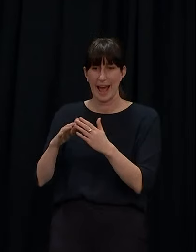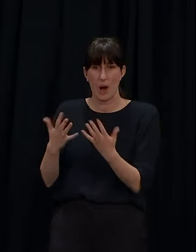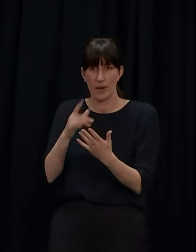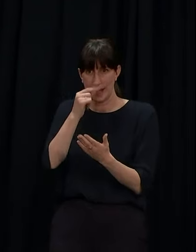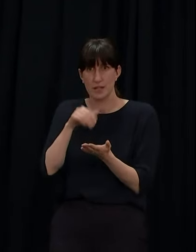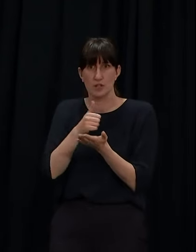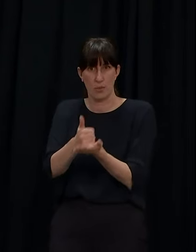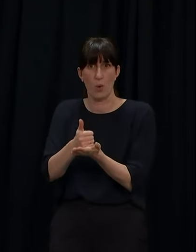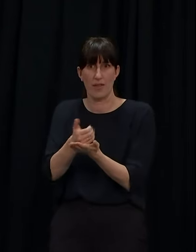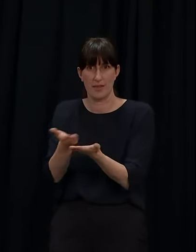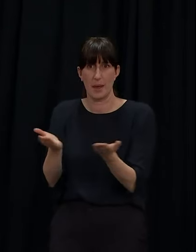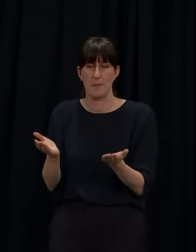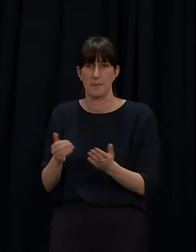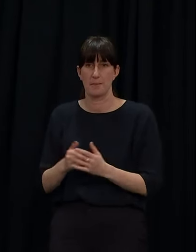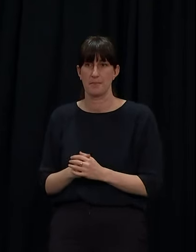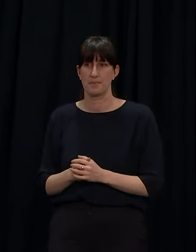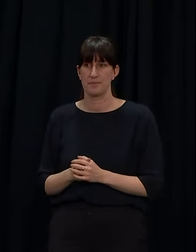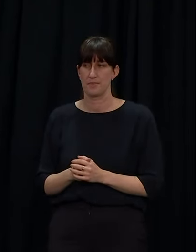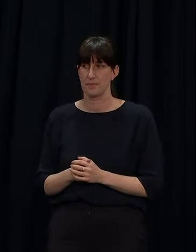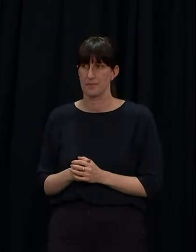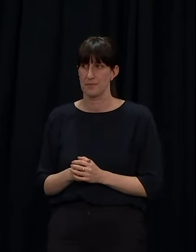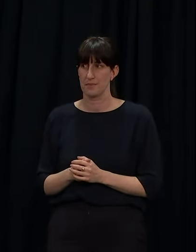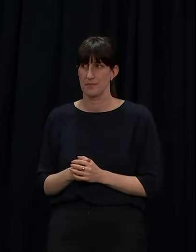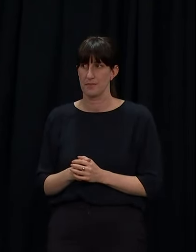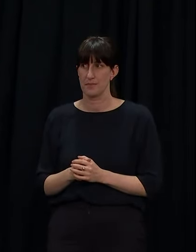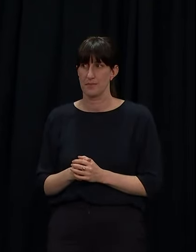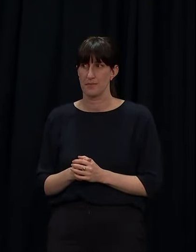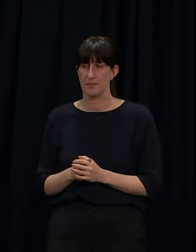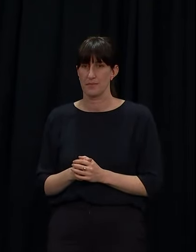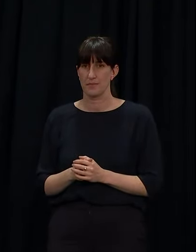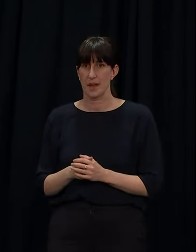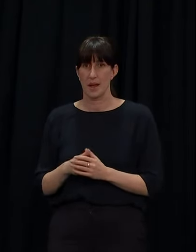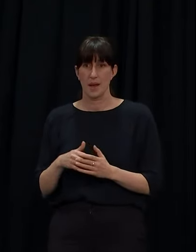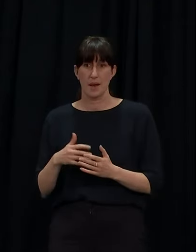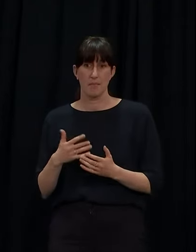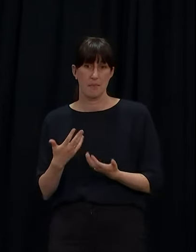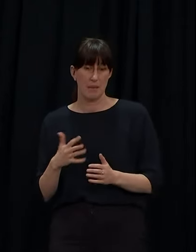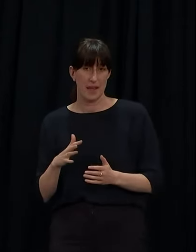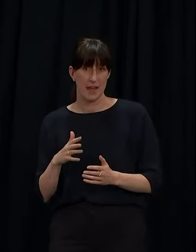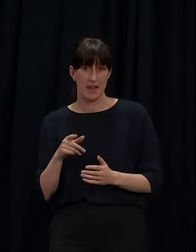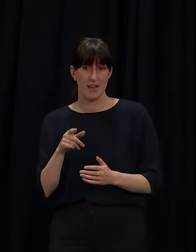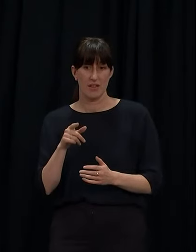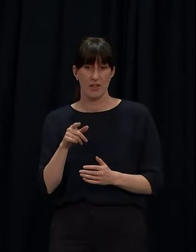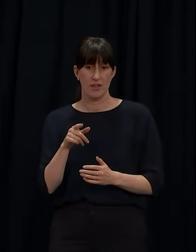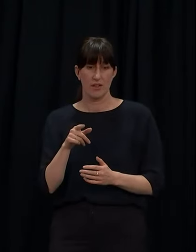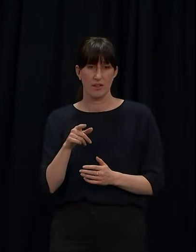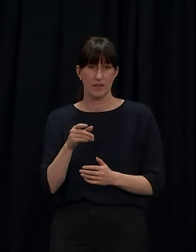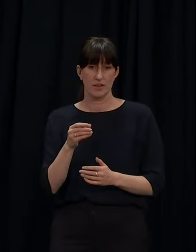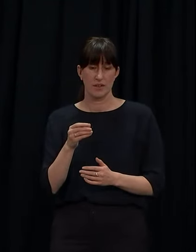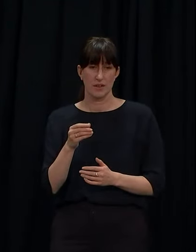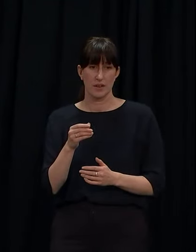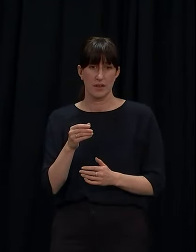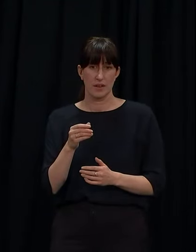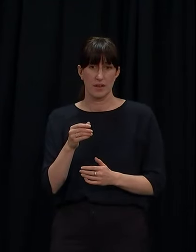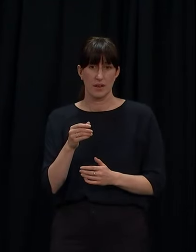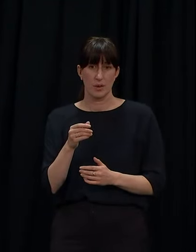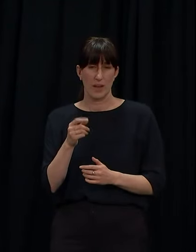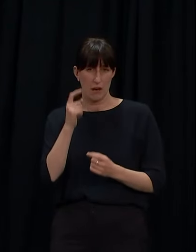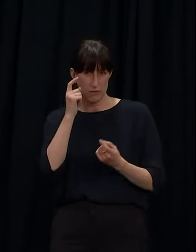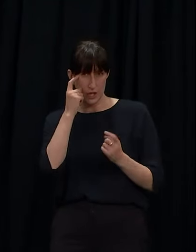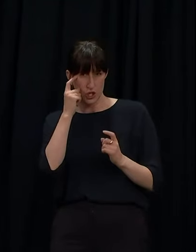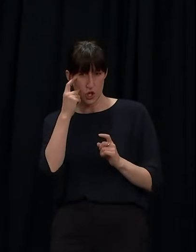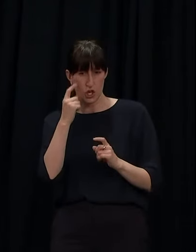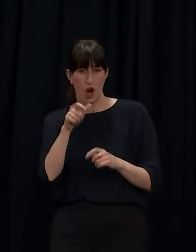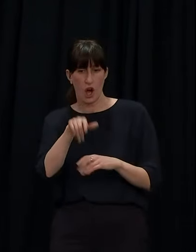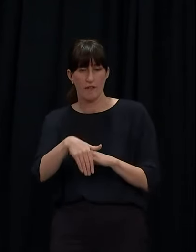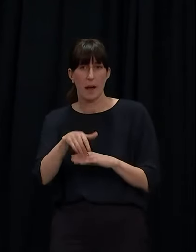eye on those who, because of their perhaps their human rights work or others that we would have concern about.